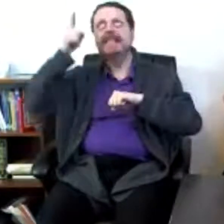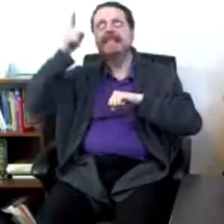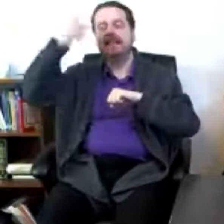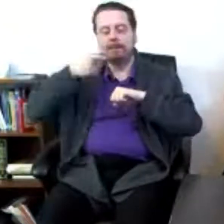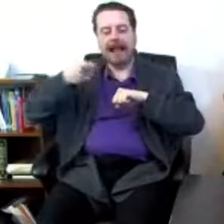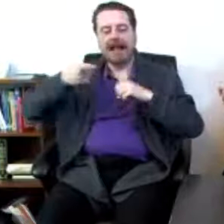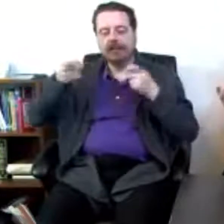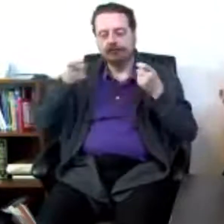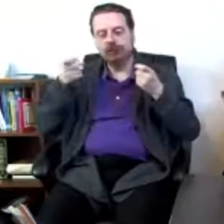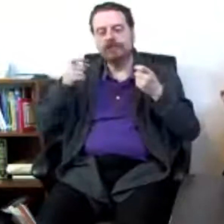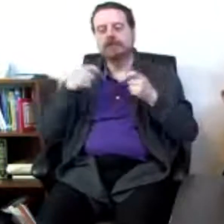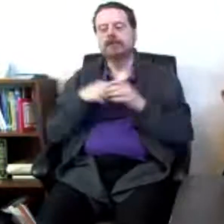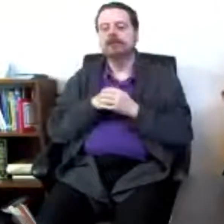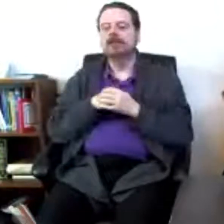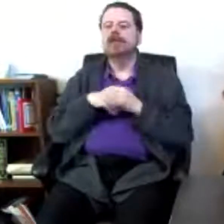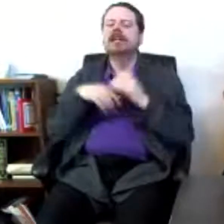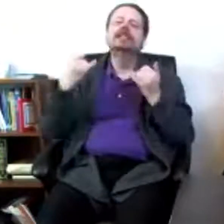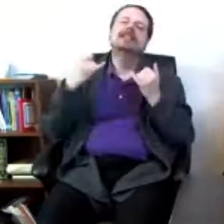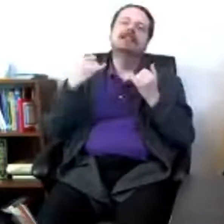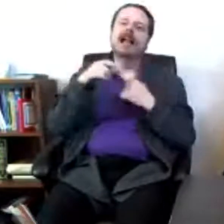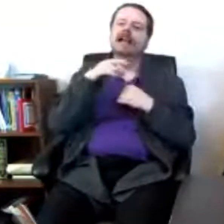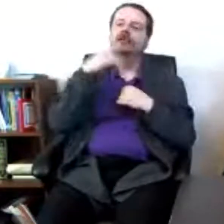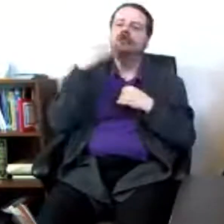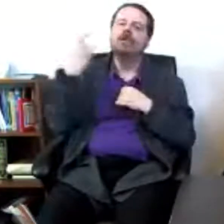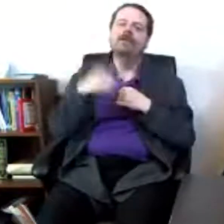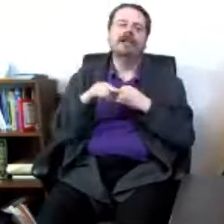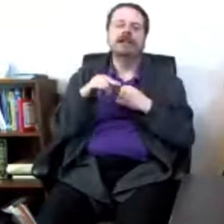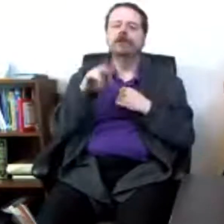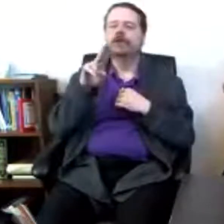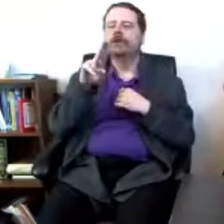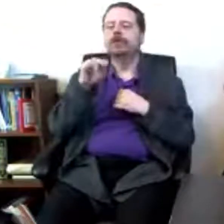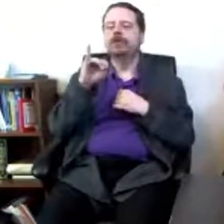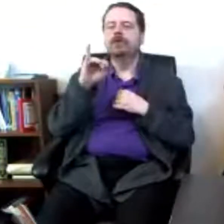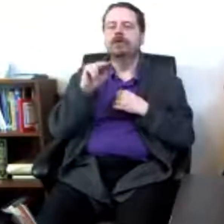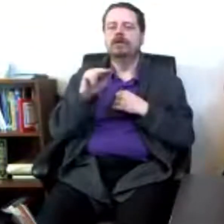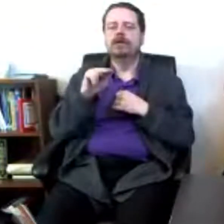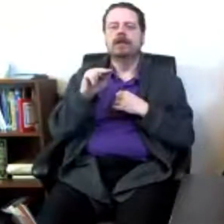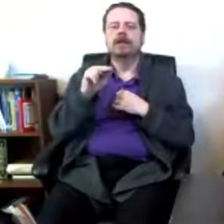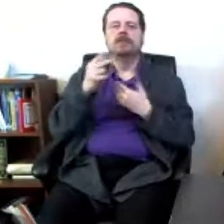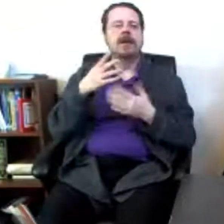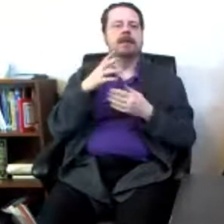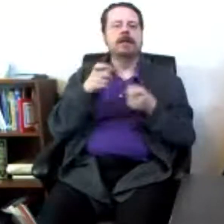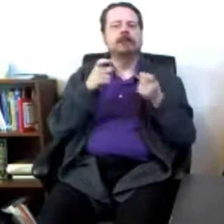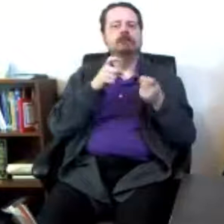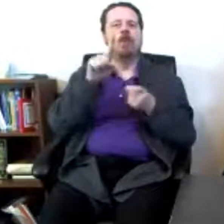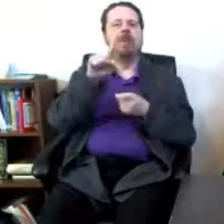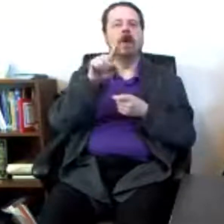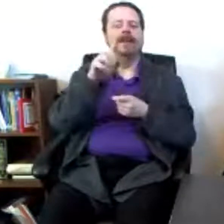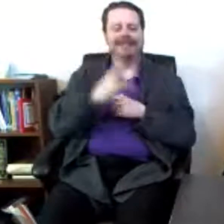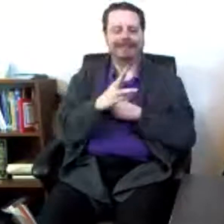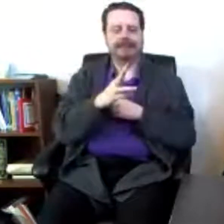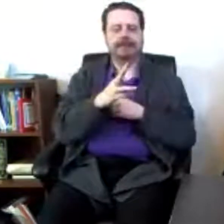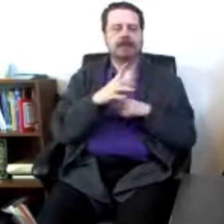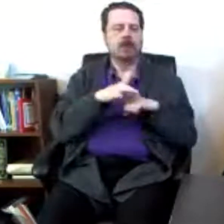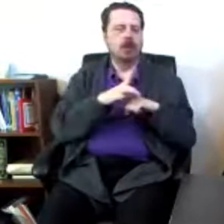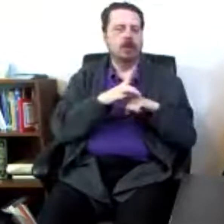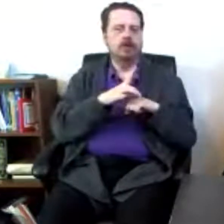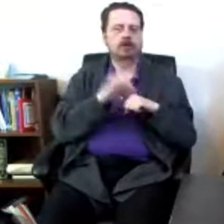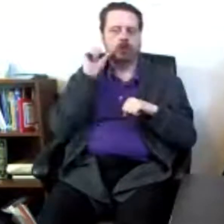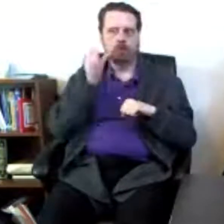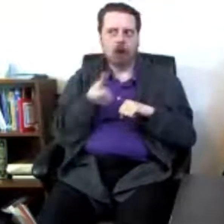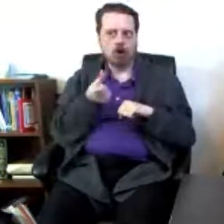Soviet Union may control 1/6 of the earth. Tomorrow, it is not